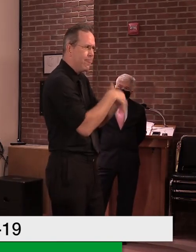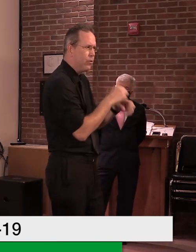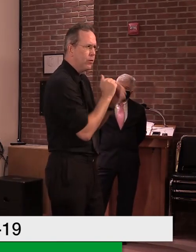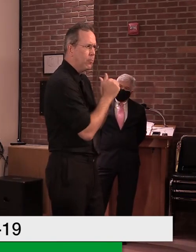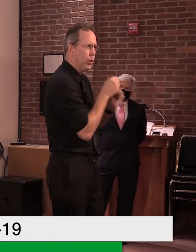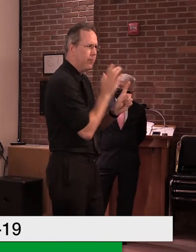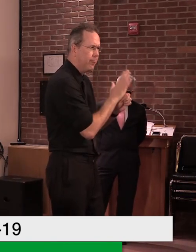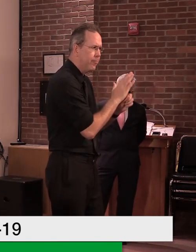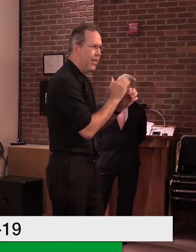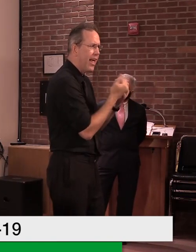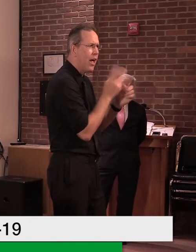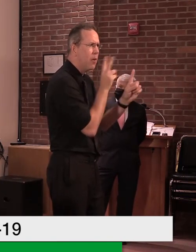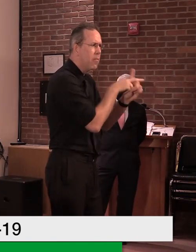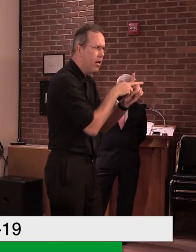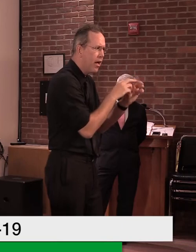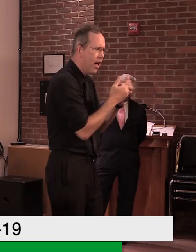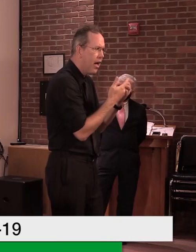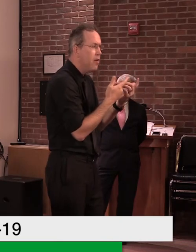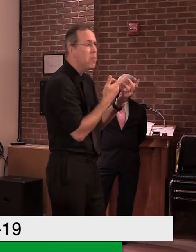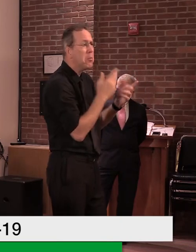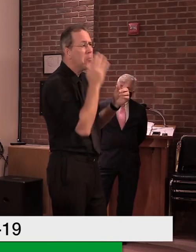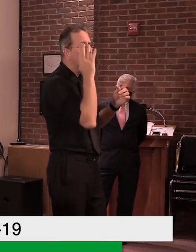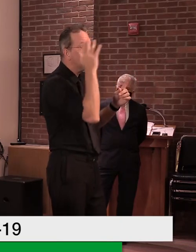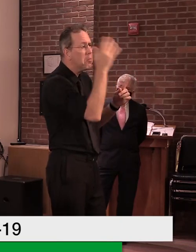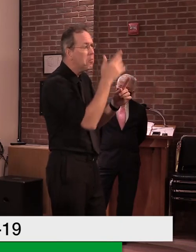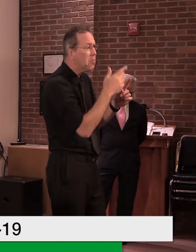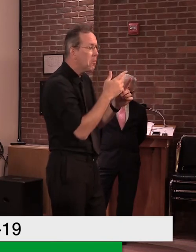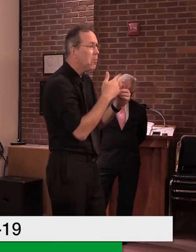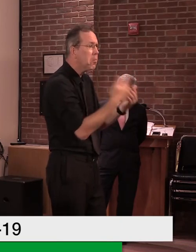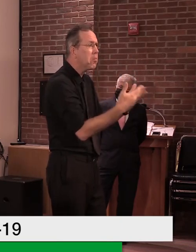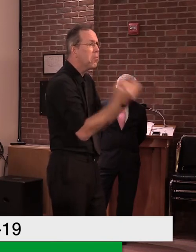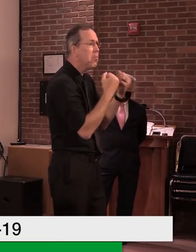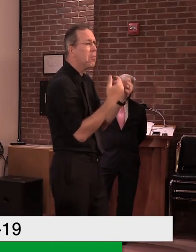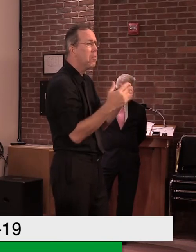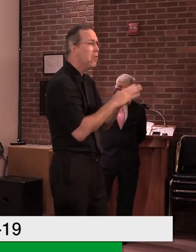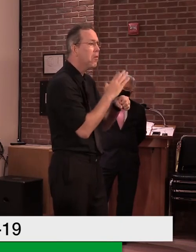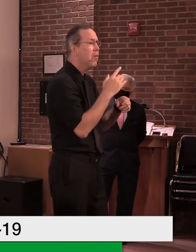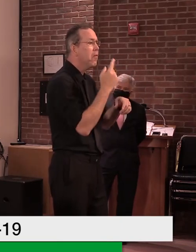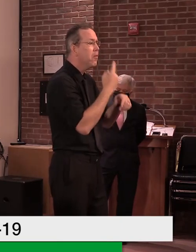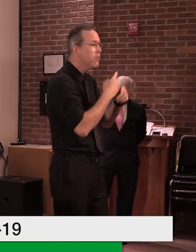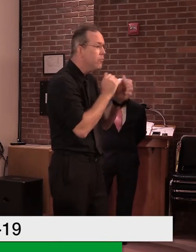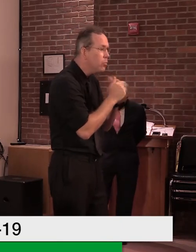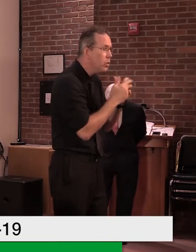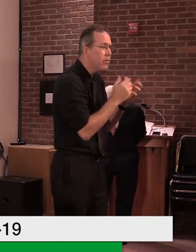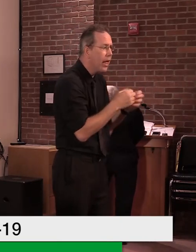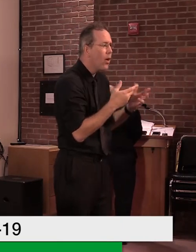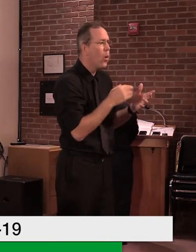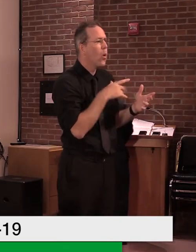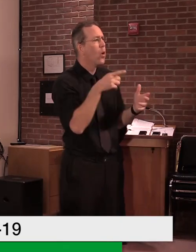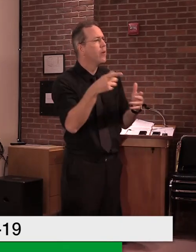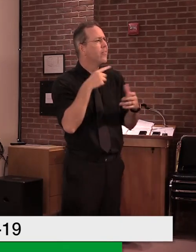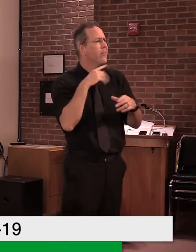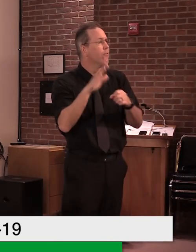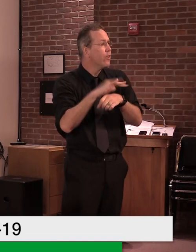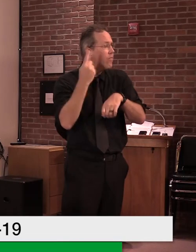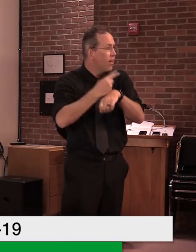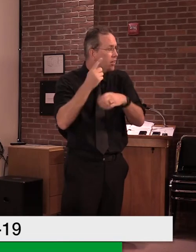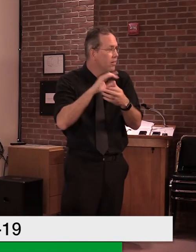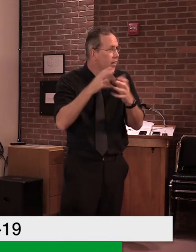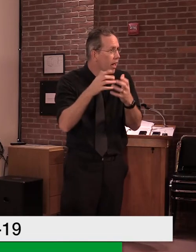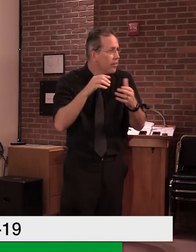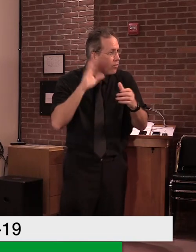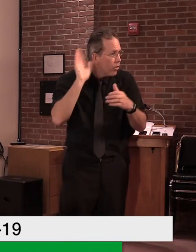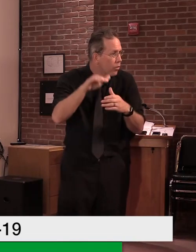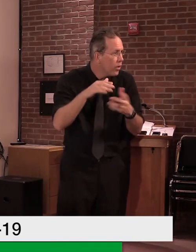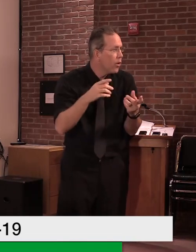full in-person instruction, I think, is the best approach and best for our kids. So we'll continue to